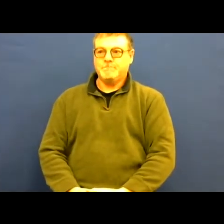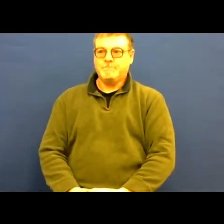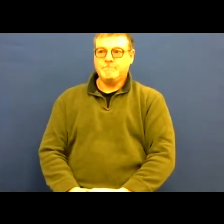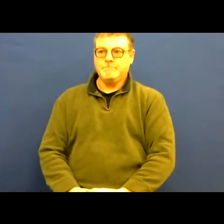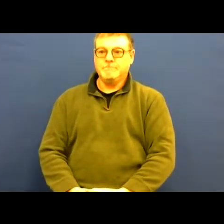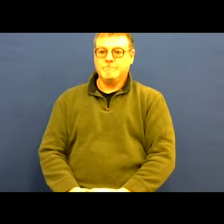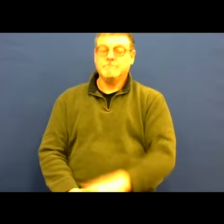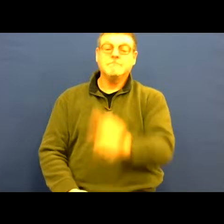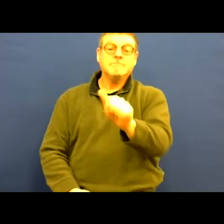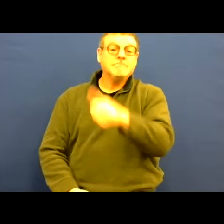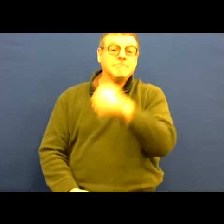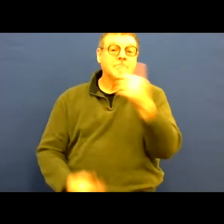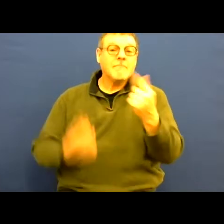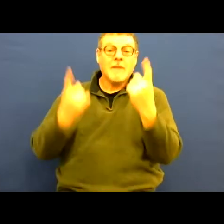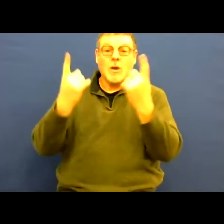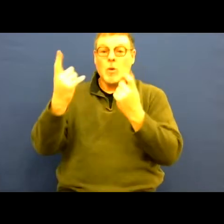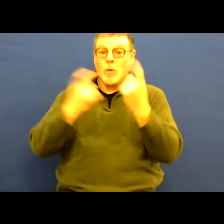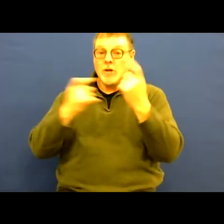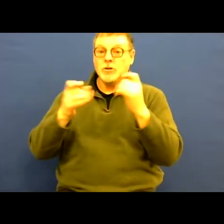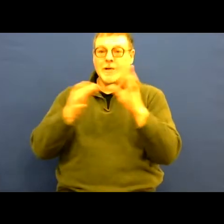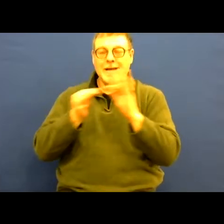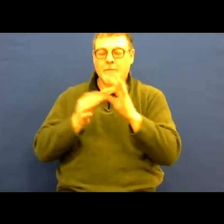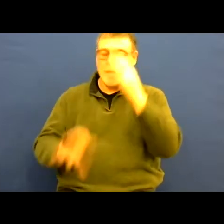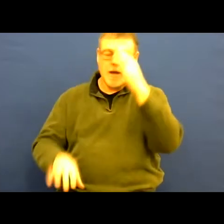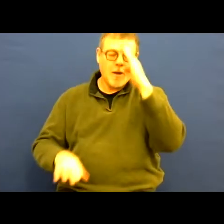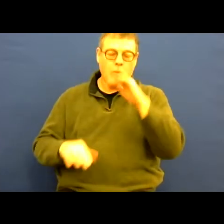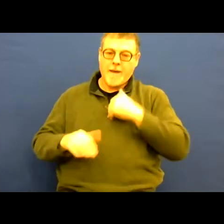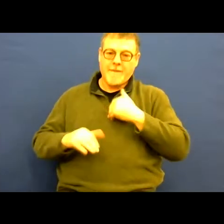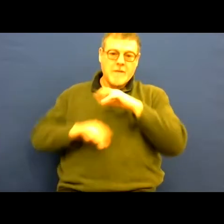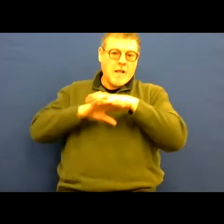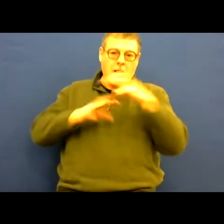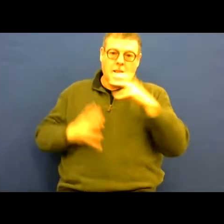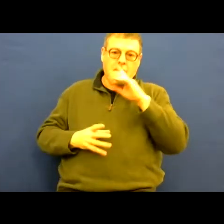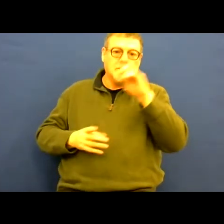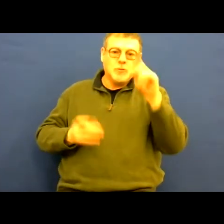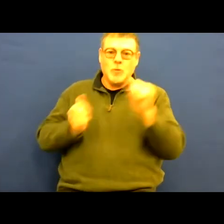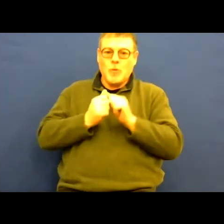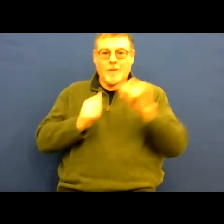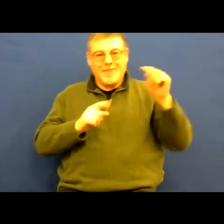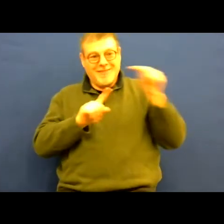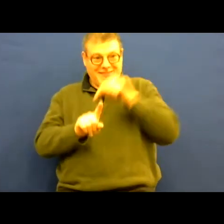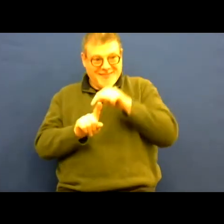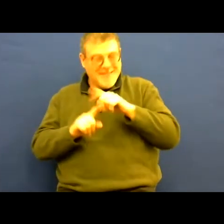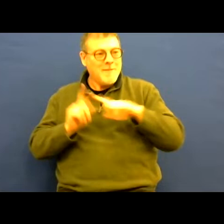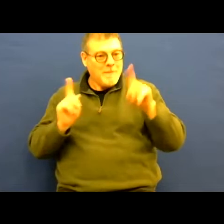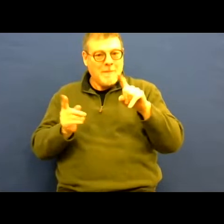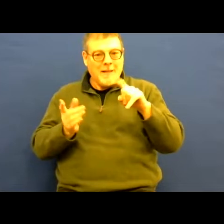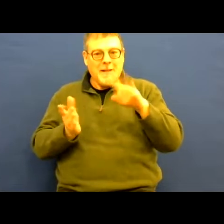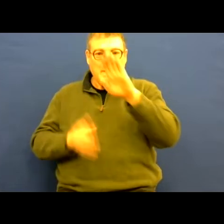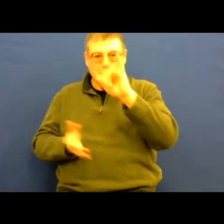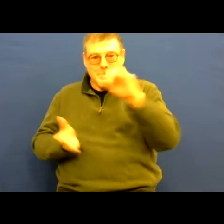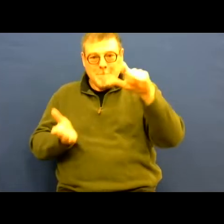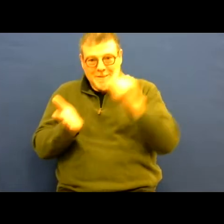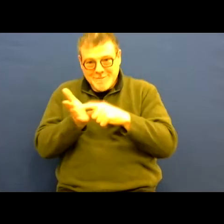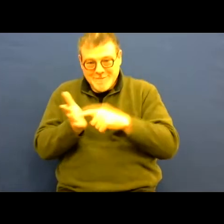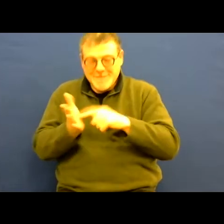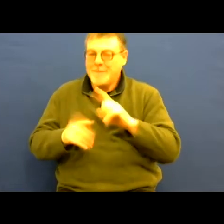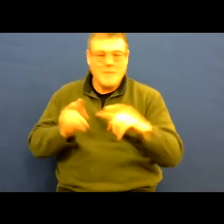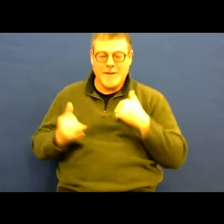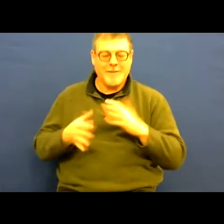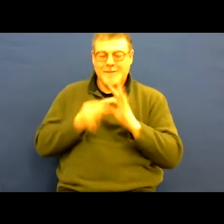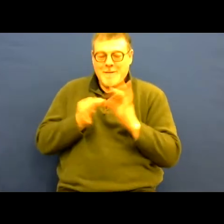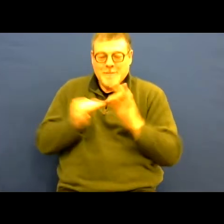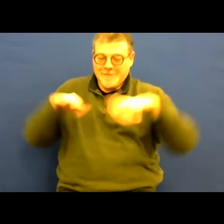Any other questions, comments? I realize that doesn't have much to do with the bills payable, but just following up on Joe's comment.